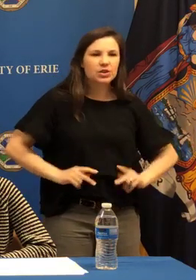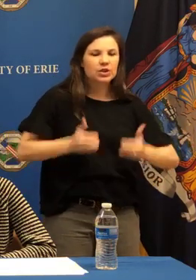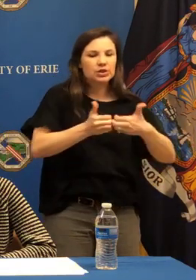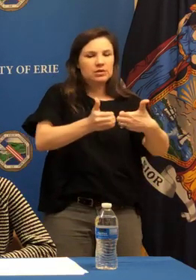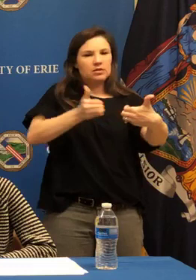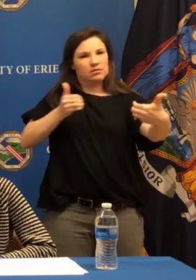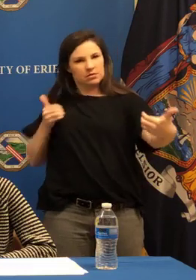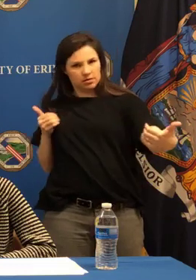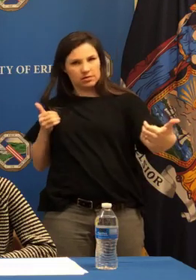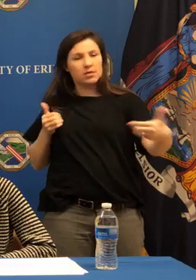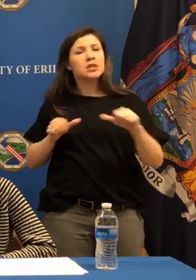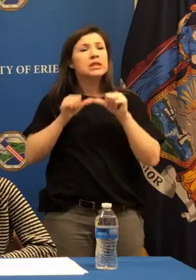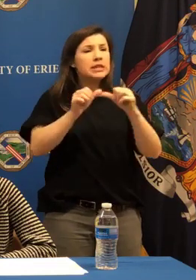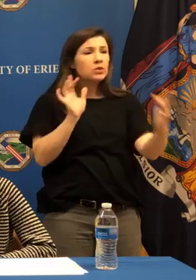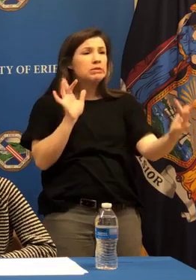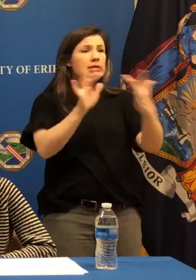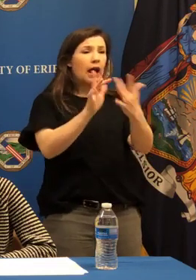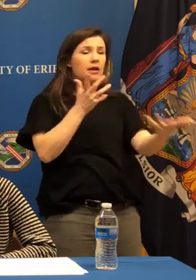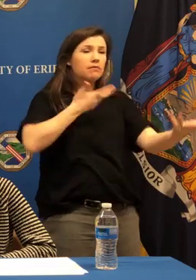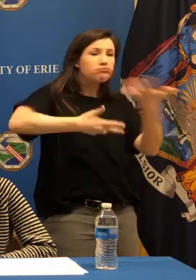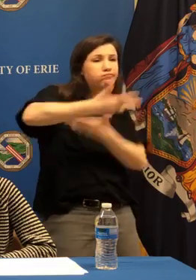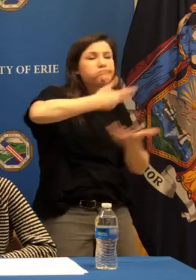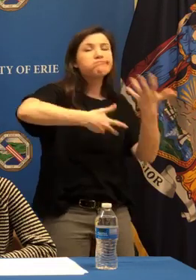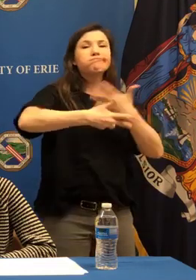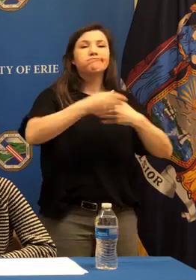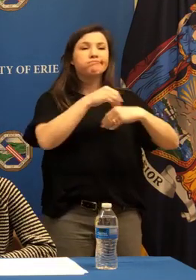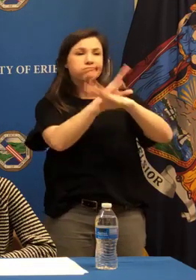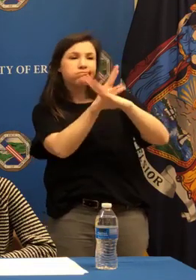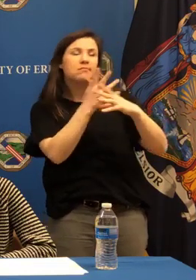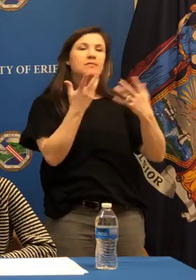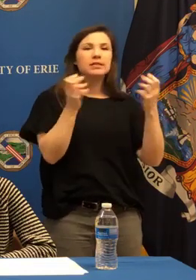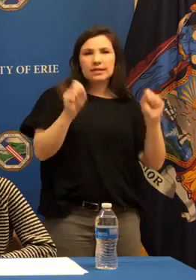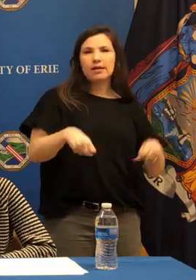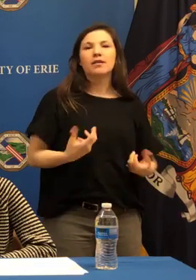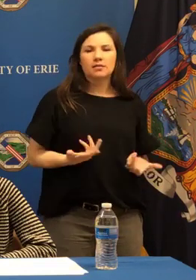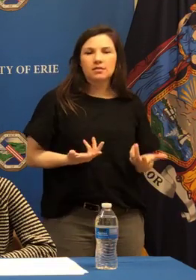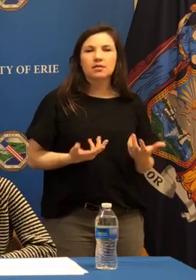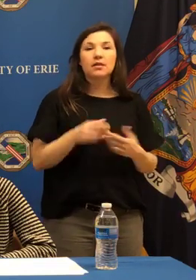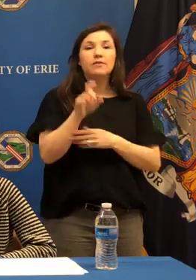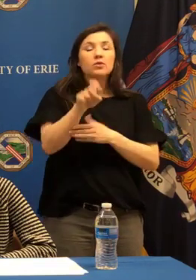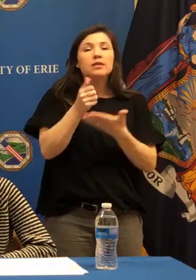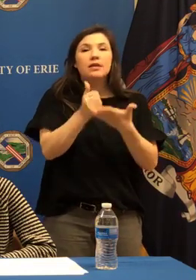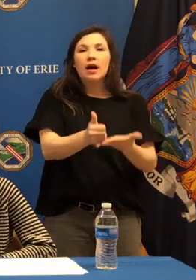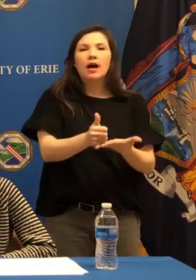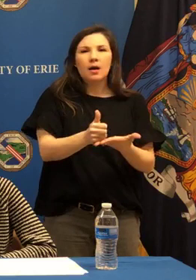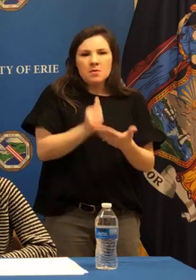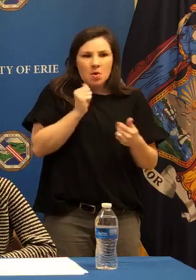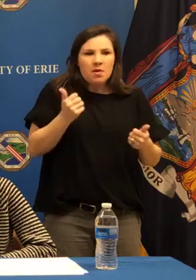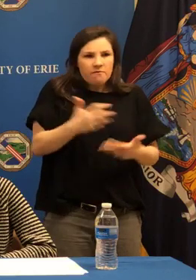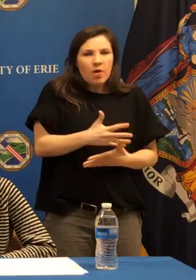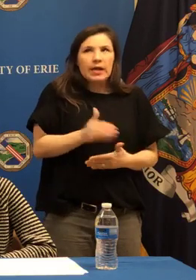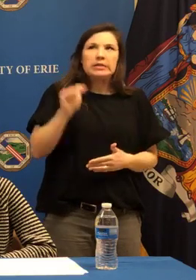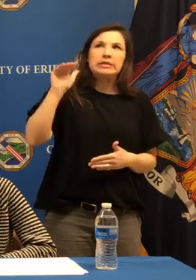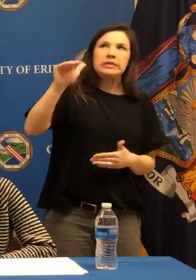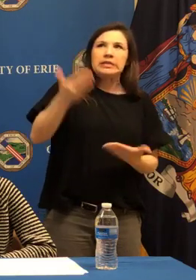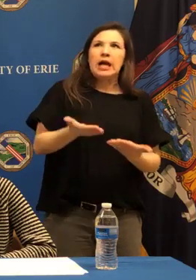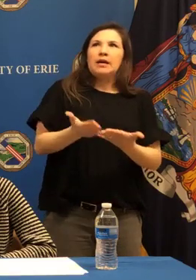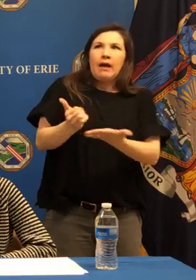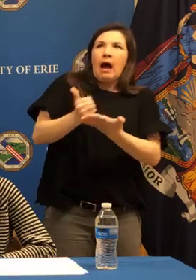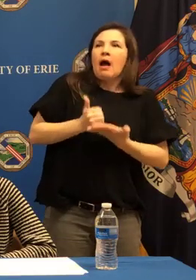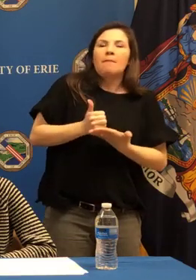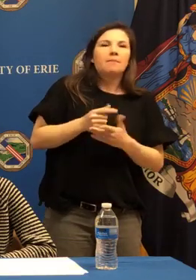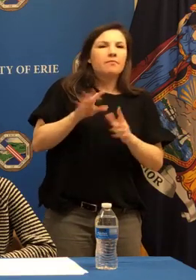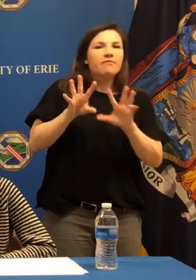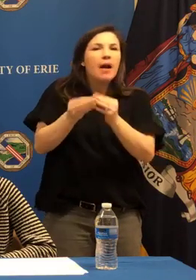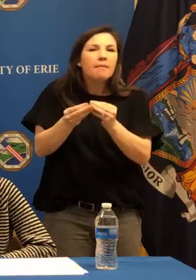want you to continue to have contact with your friends, your family members. And if you need help, don't be afraid to ask for help from your family